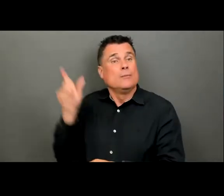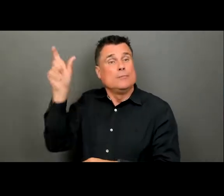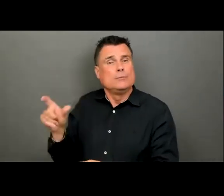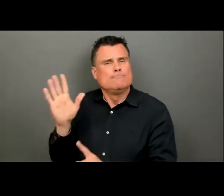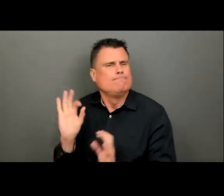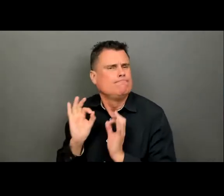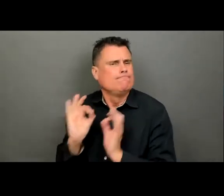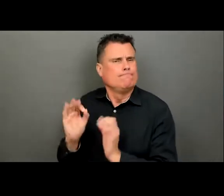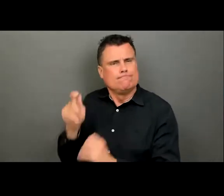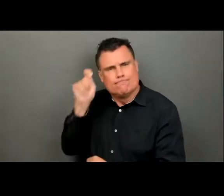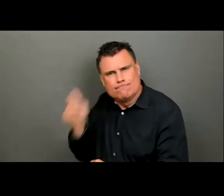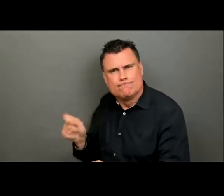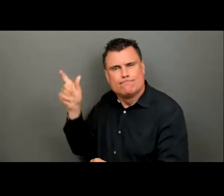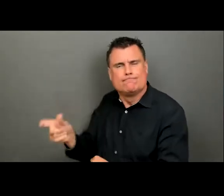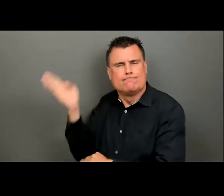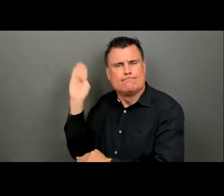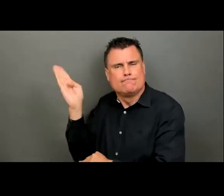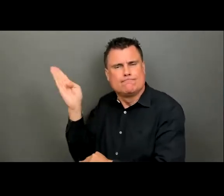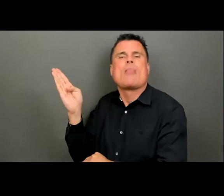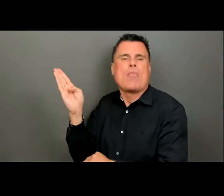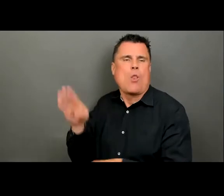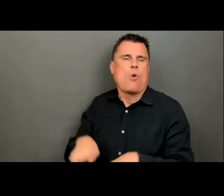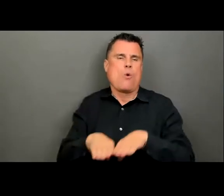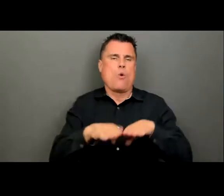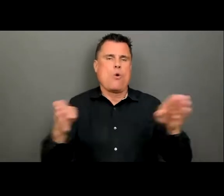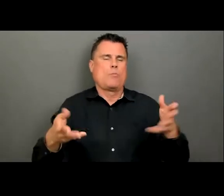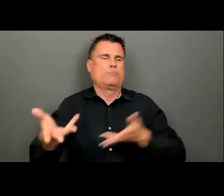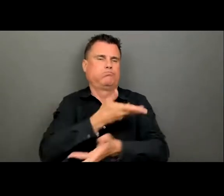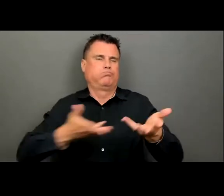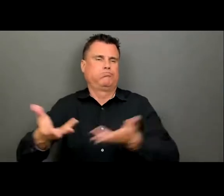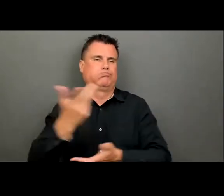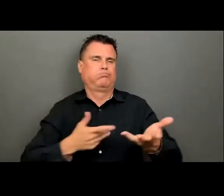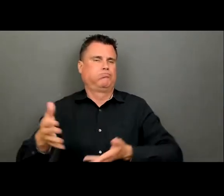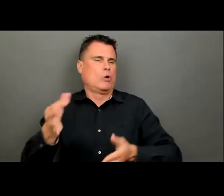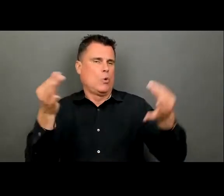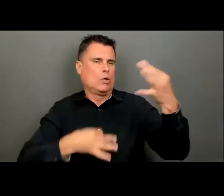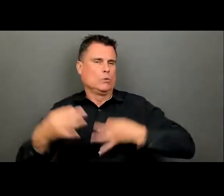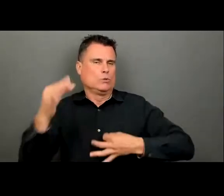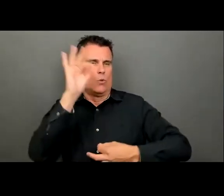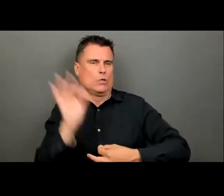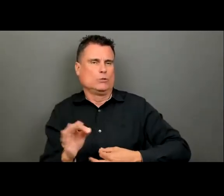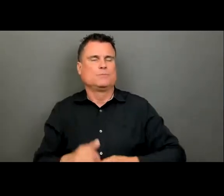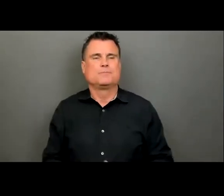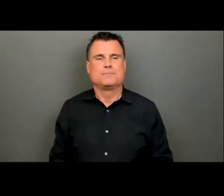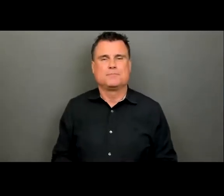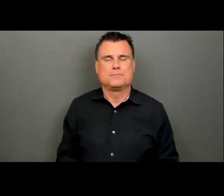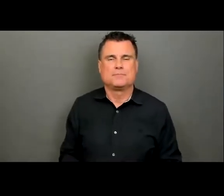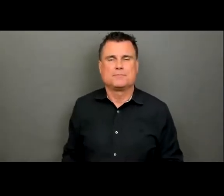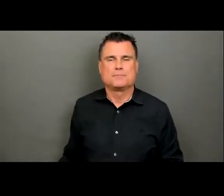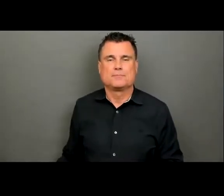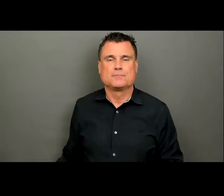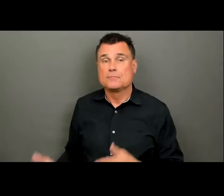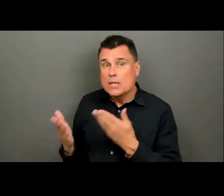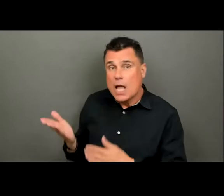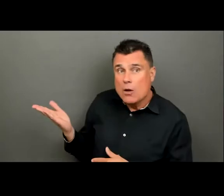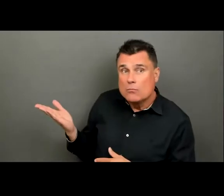invite questions from the audience. Ioana, any take for the moment from the